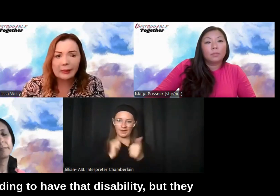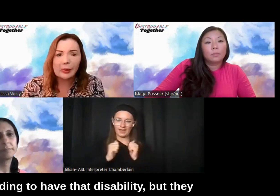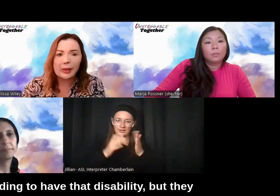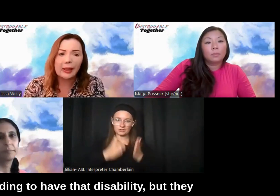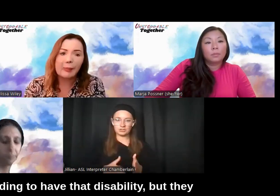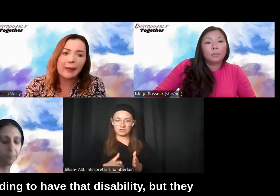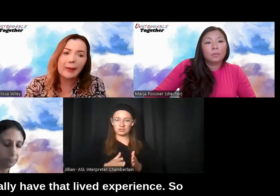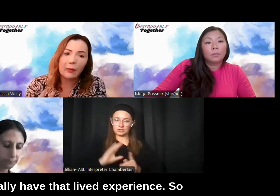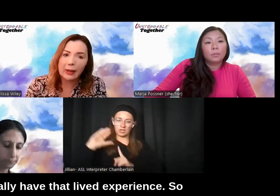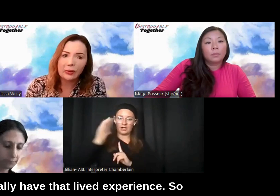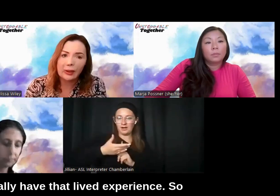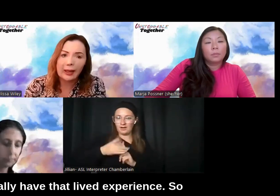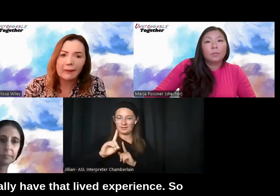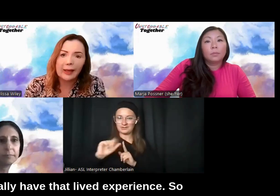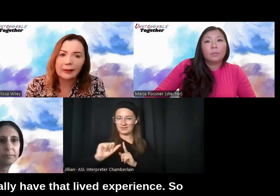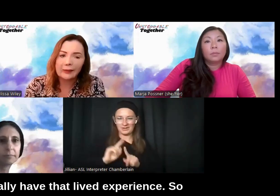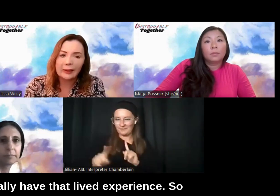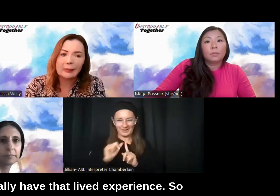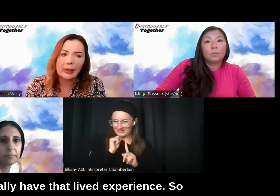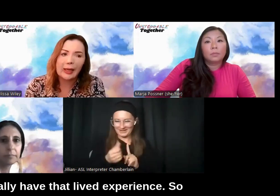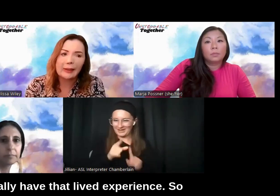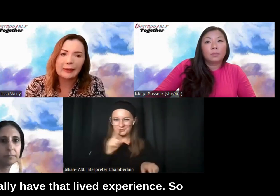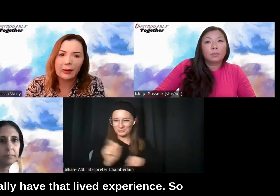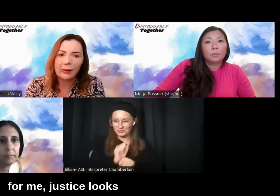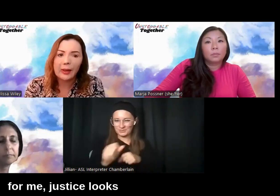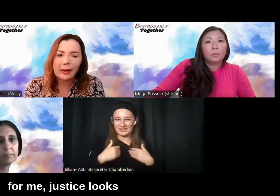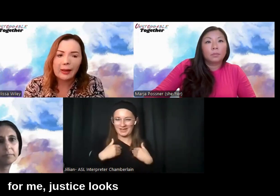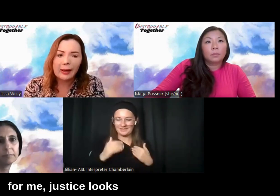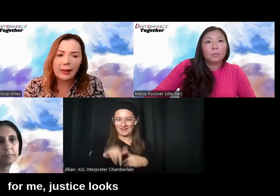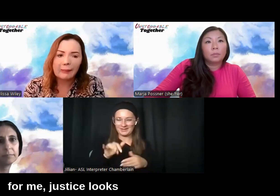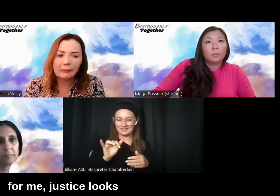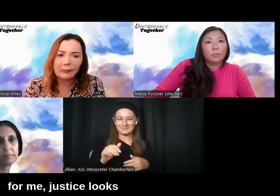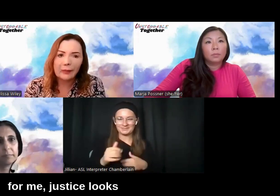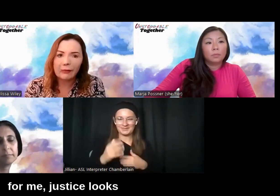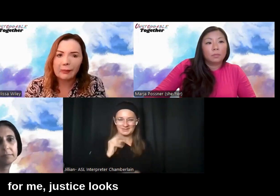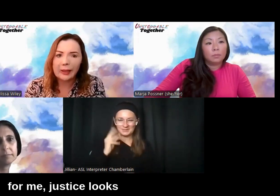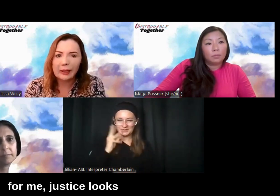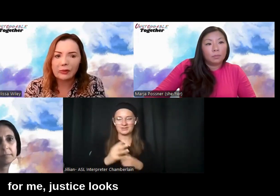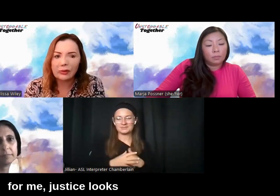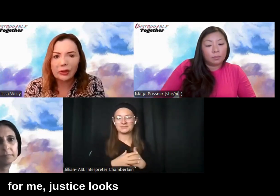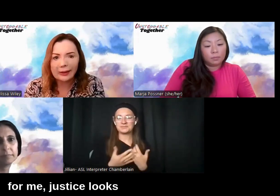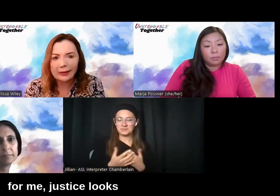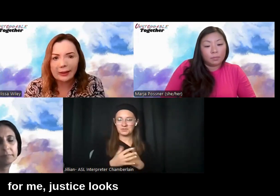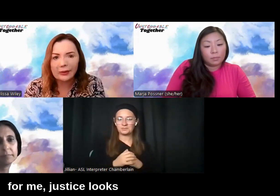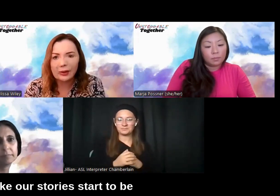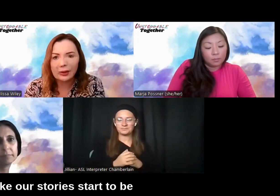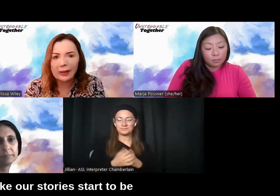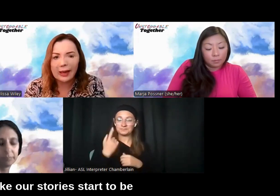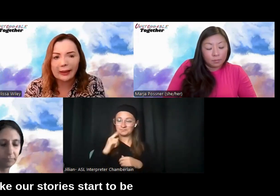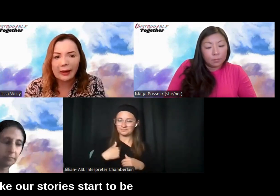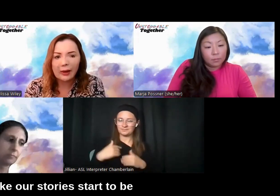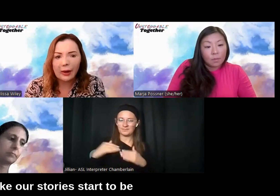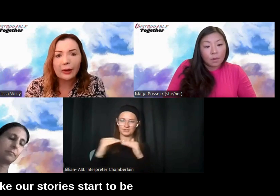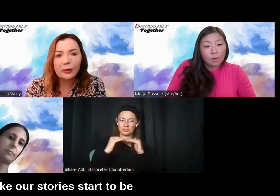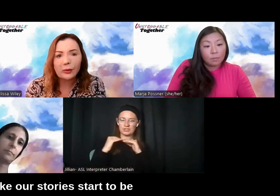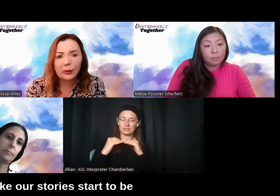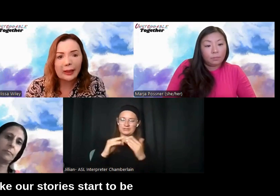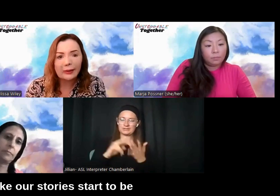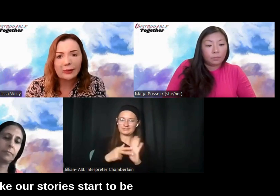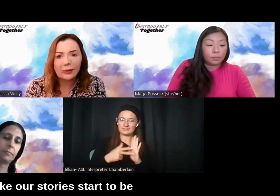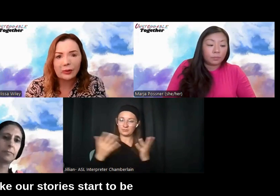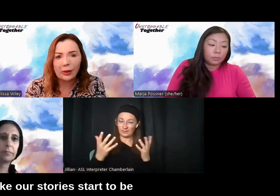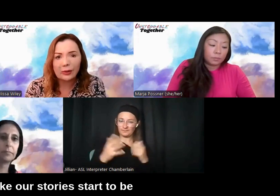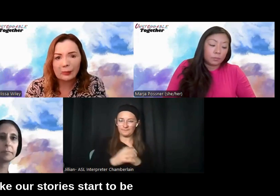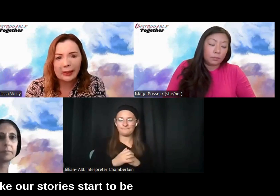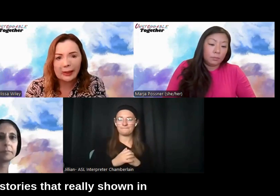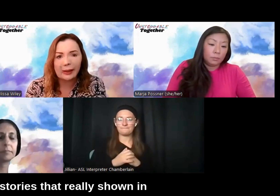that disability, but they don't actually have that lived experience. So for me, justice looks like our